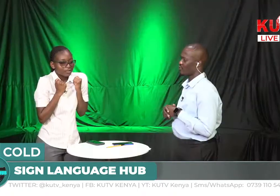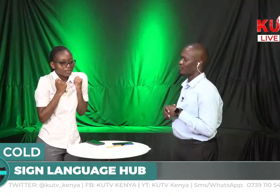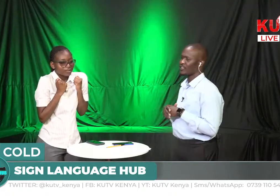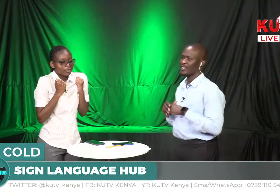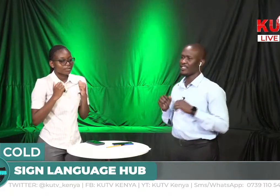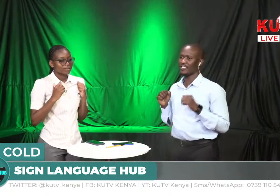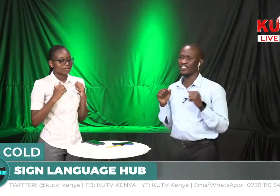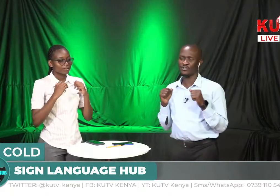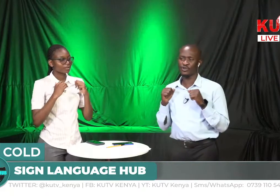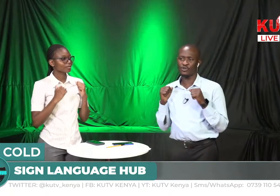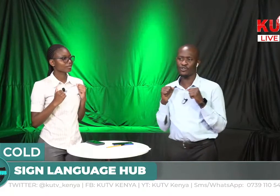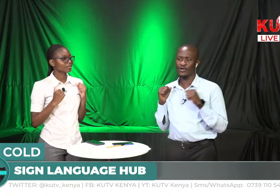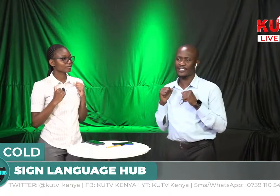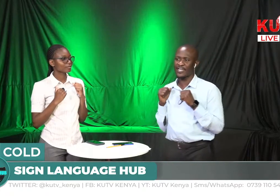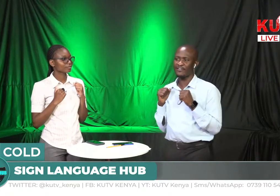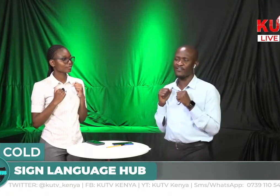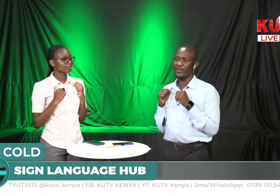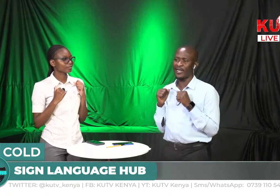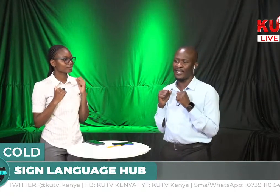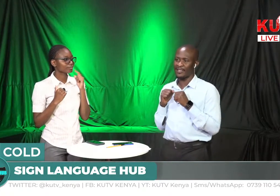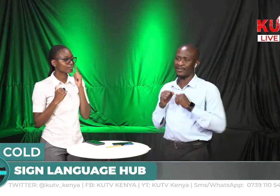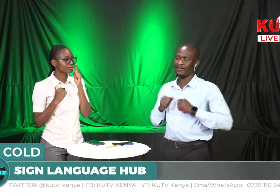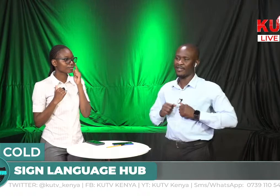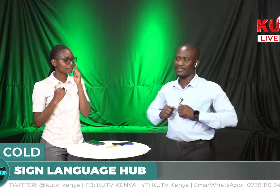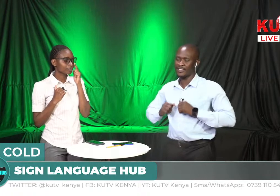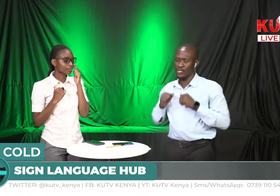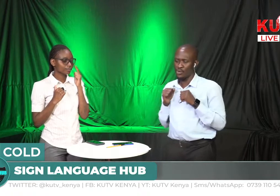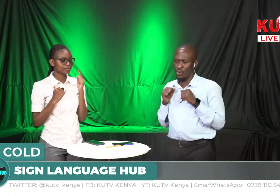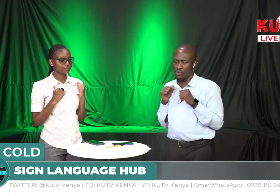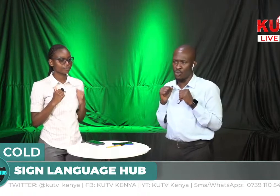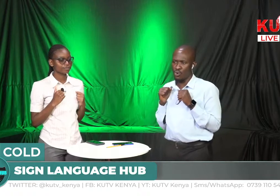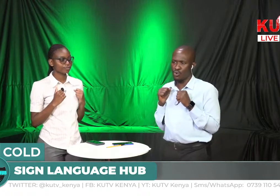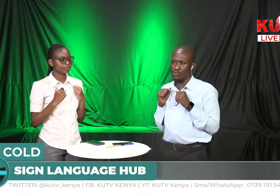Cold. This is also a sign for malaria, right? Cold.